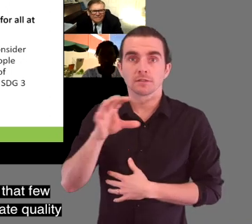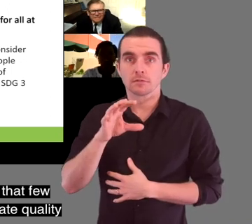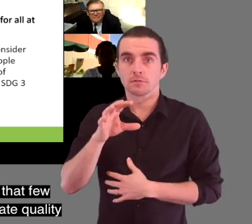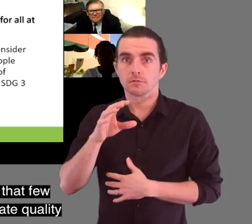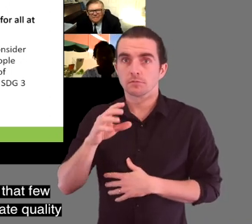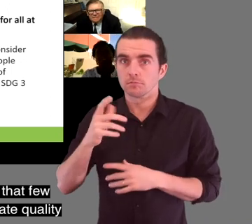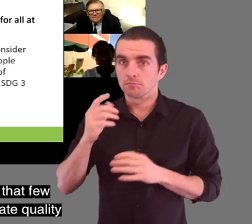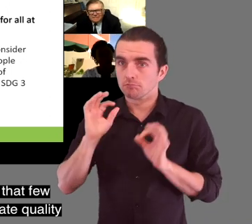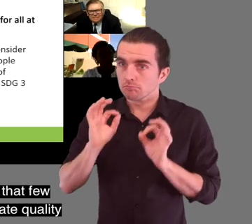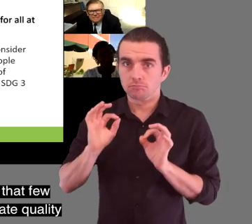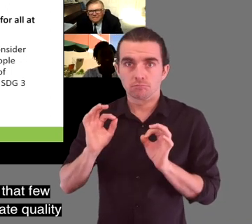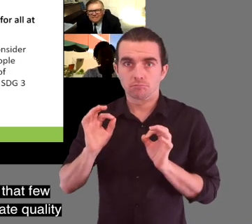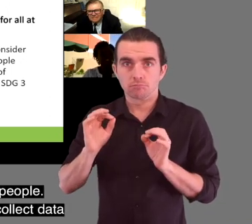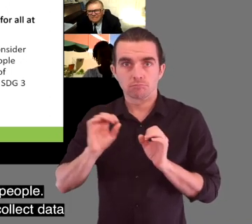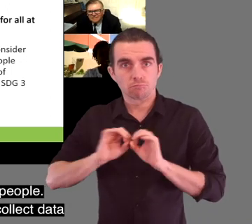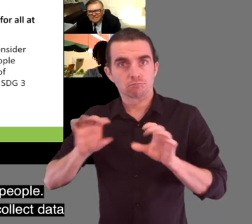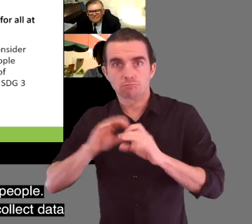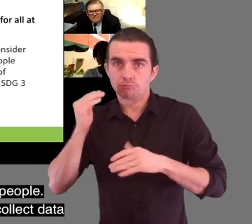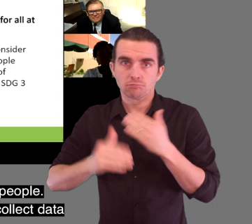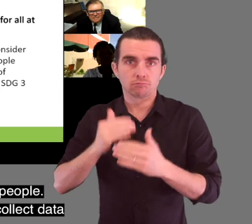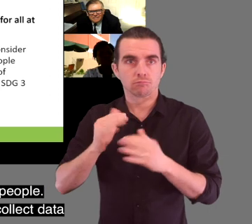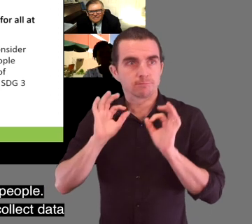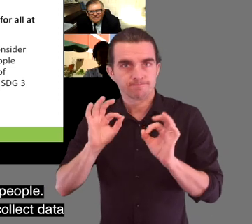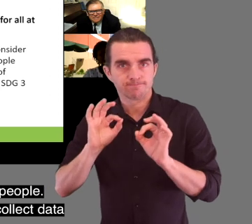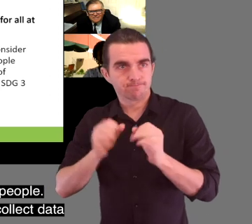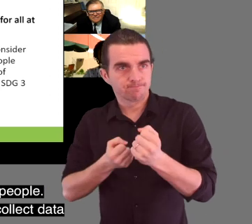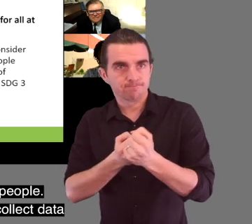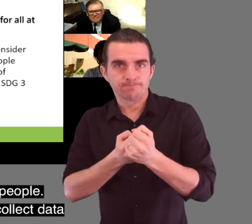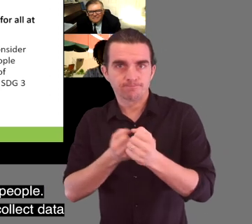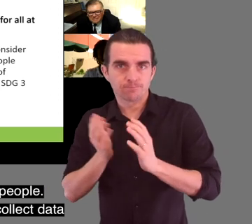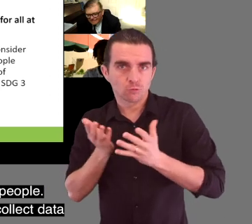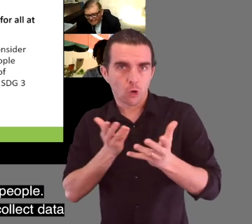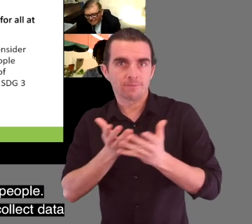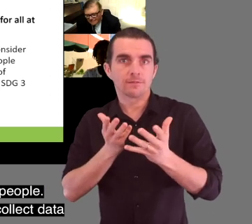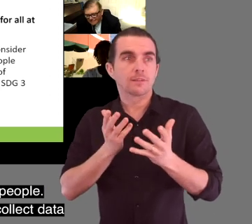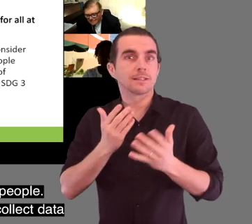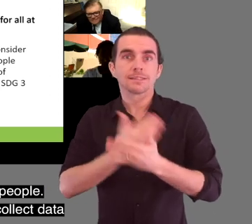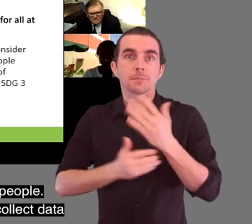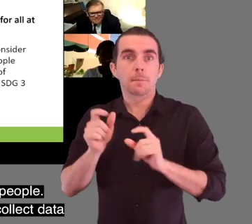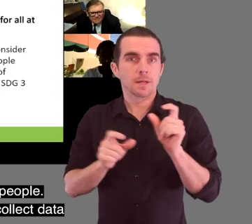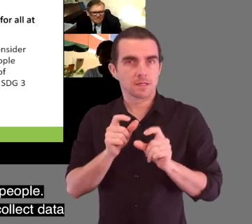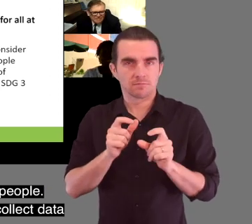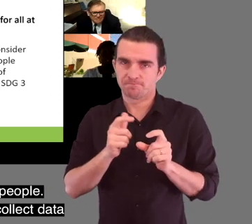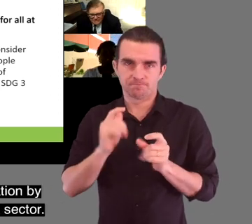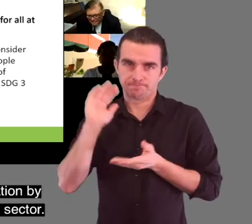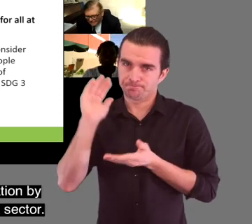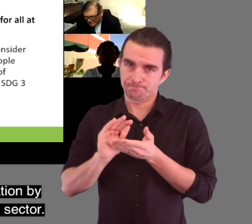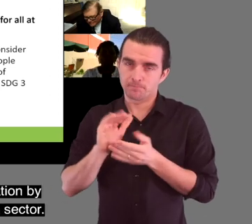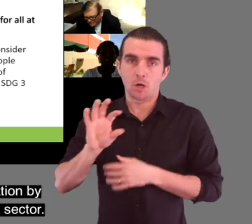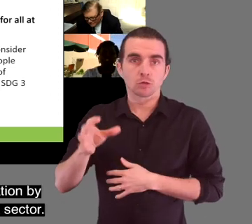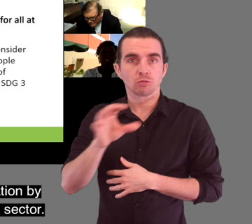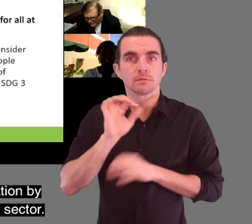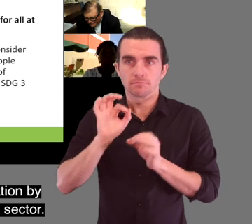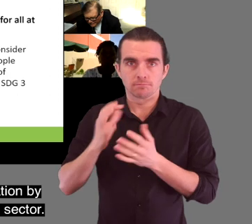few countries provide adequate quality services for disabled people. Also, very few countries collect data to